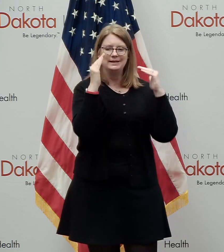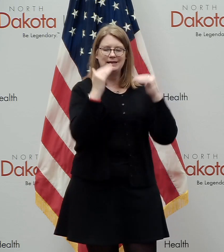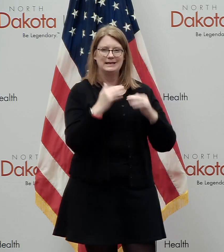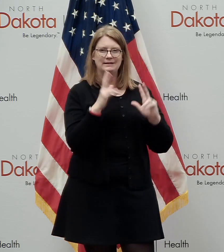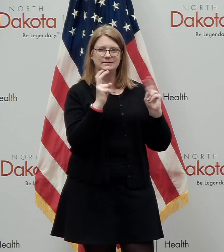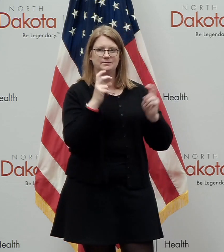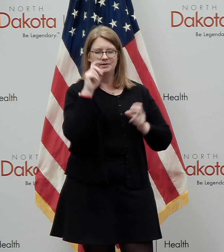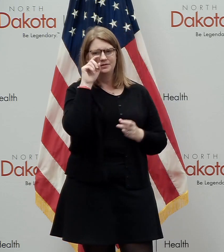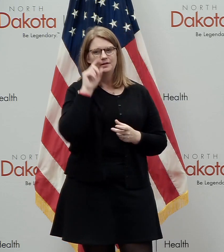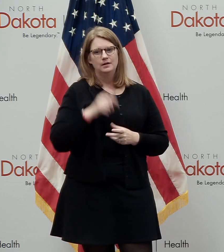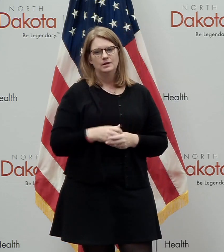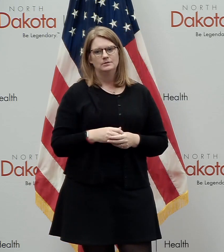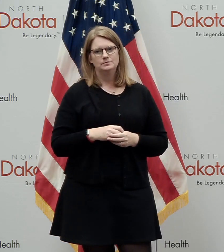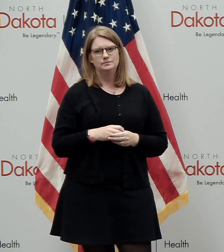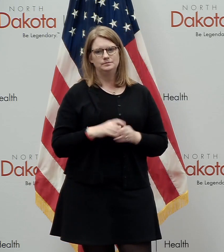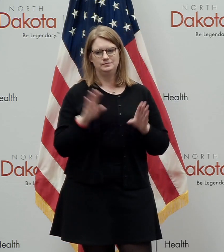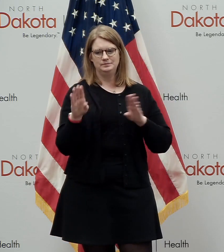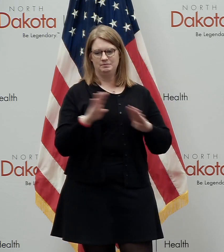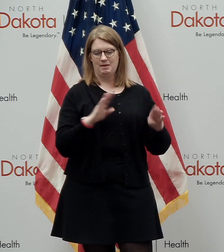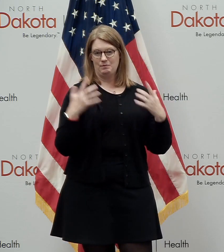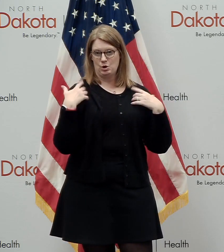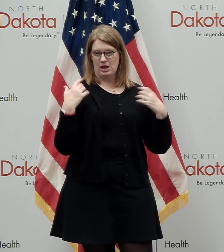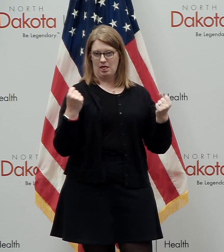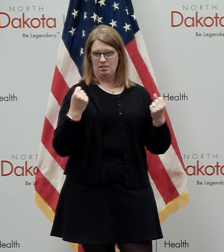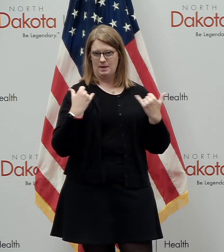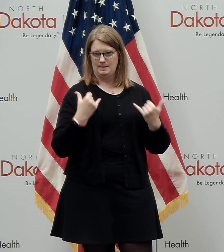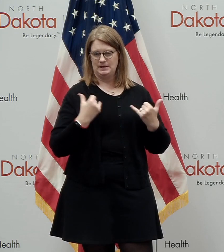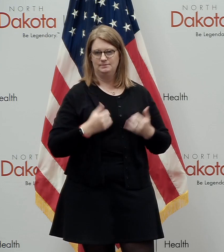is the behavioral health update,